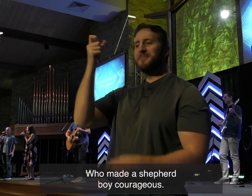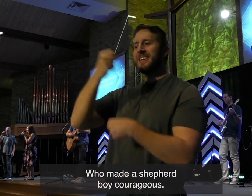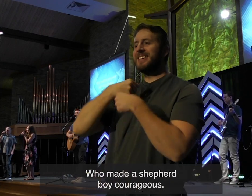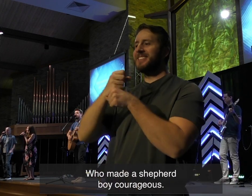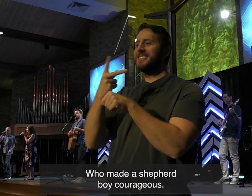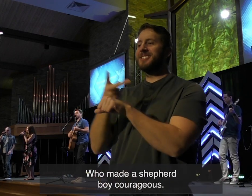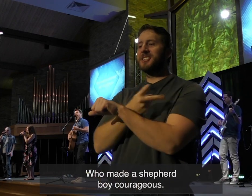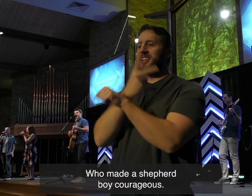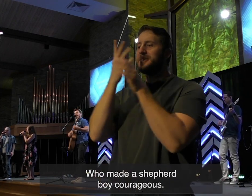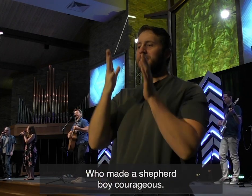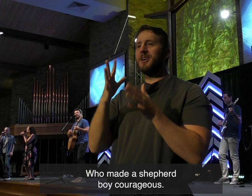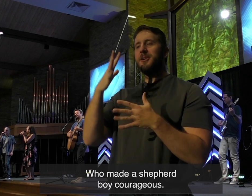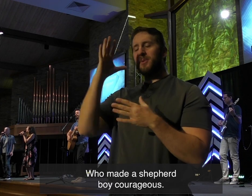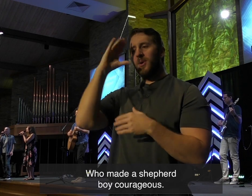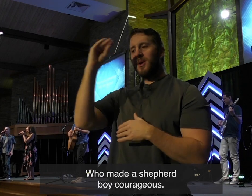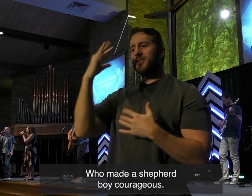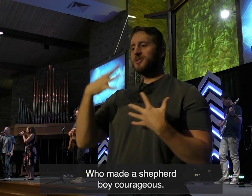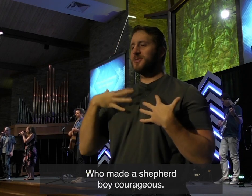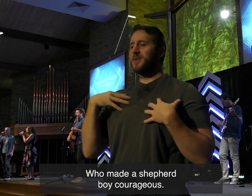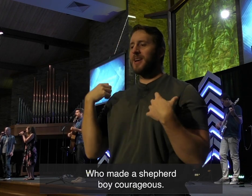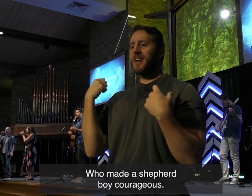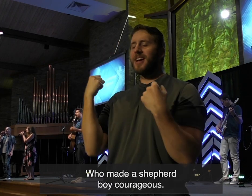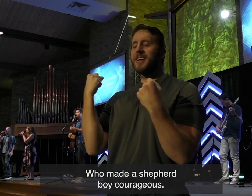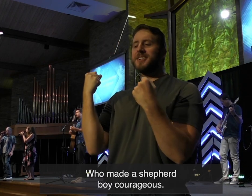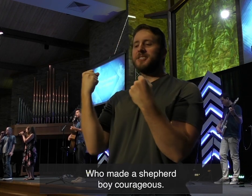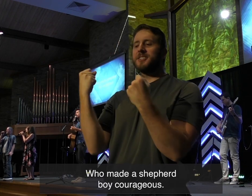who made a shepherd boy